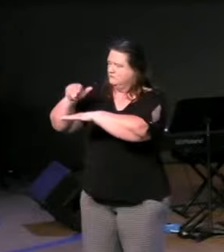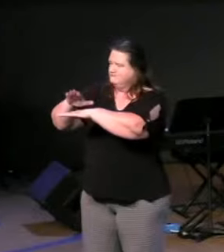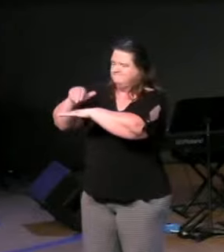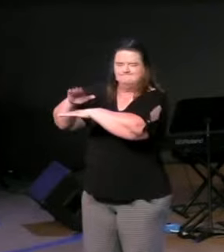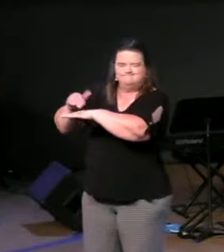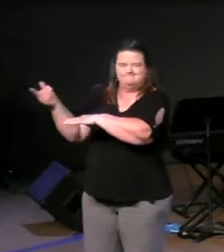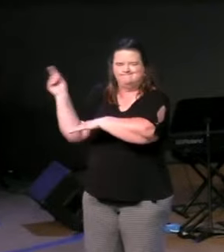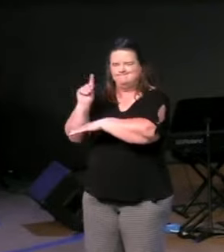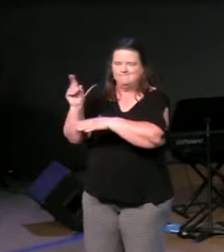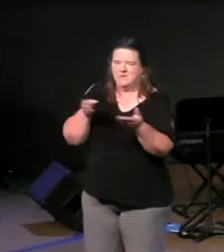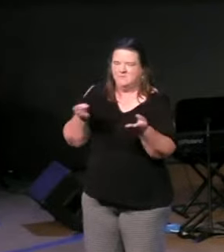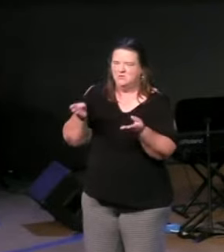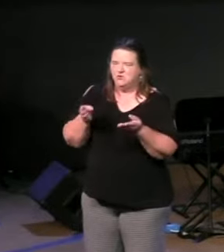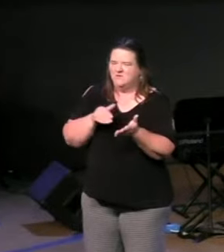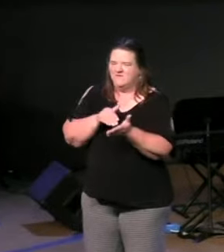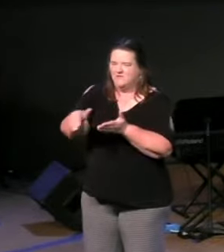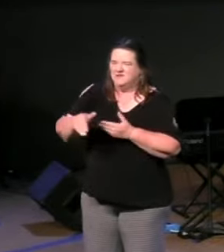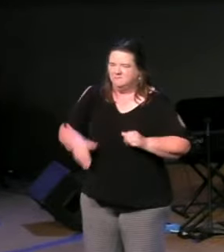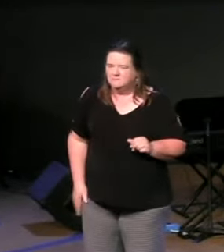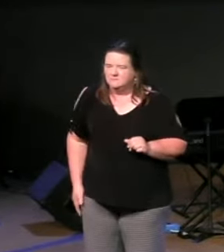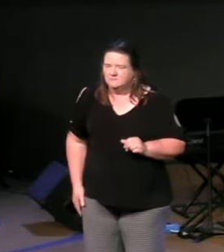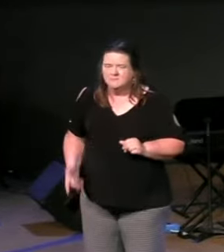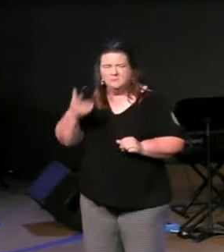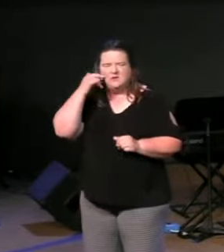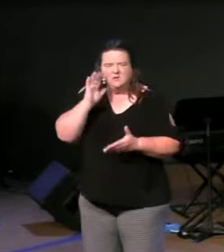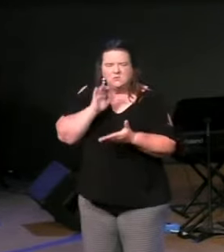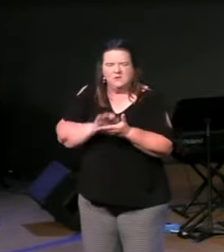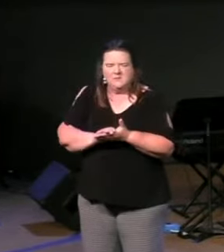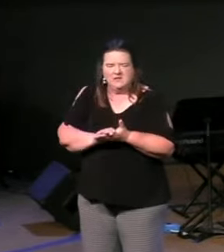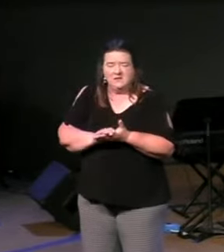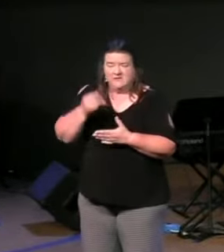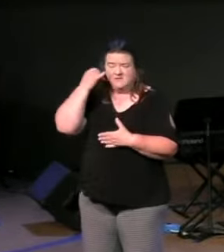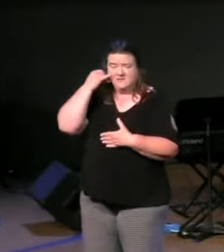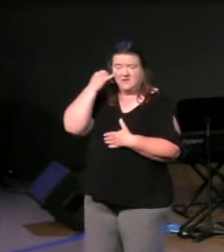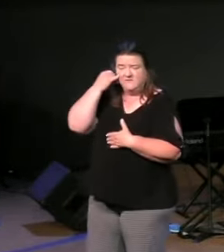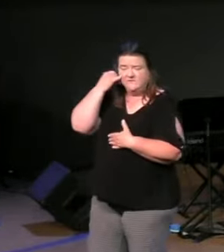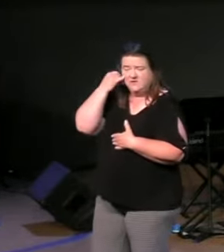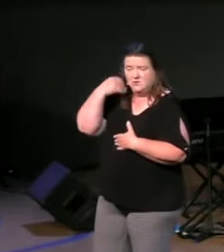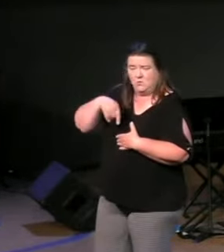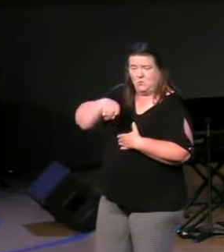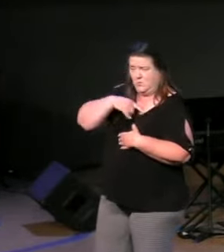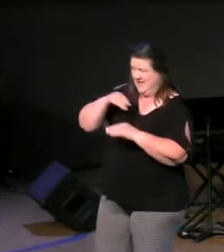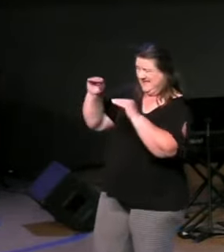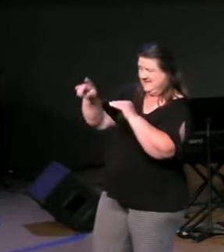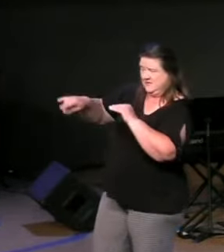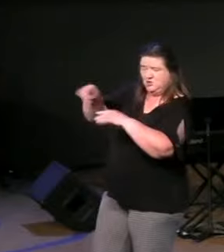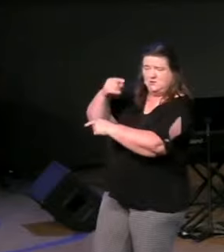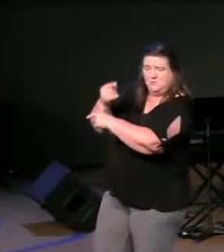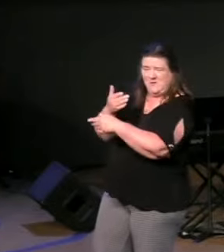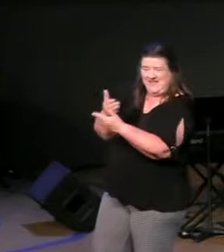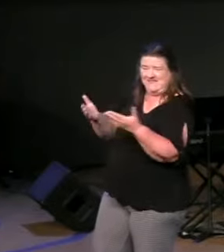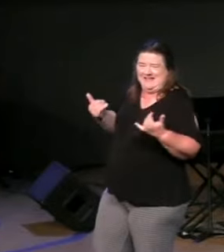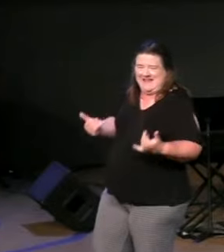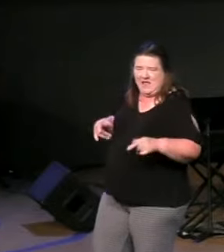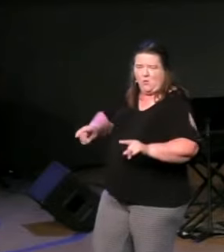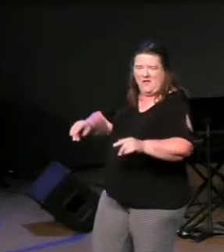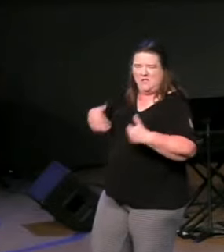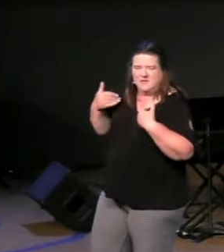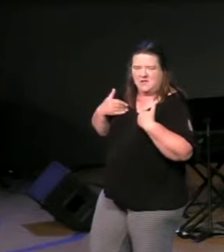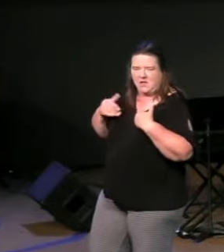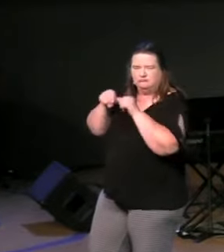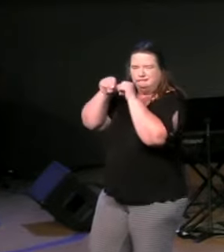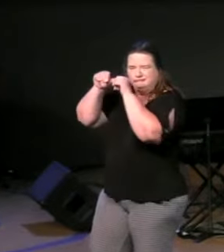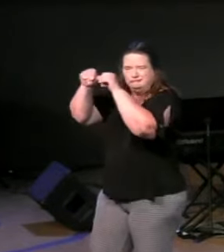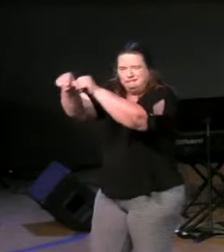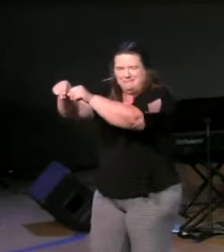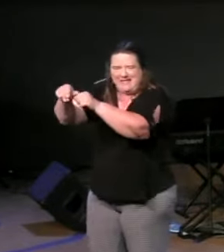them share with us and read scripture, because we believe that if we can teach them the right things right now, then it'll be lasting in their